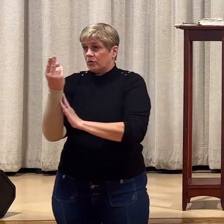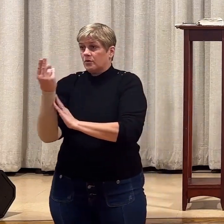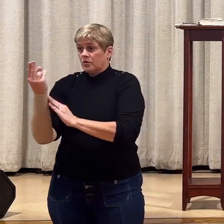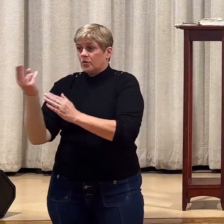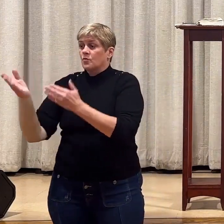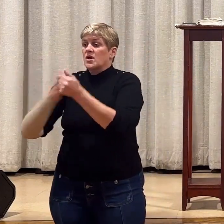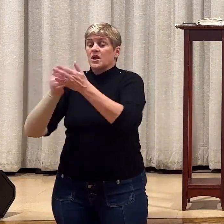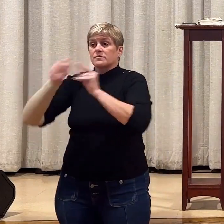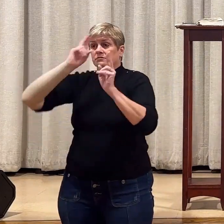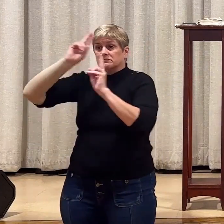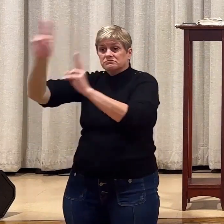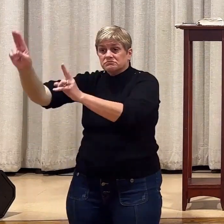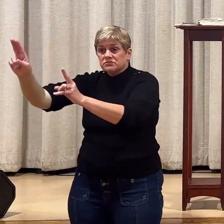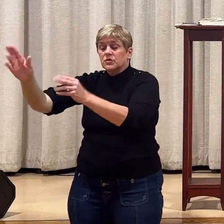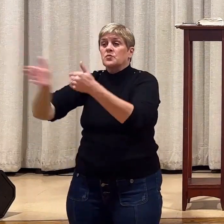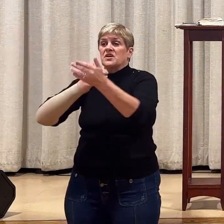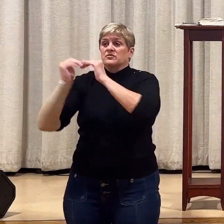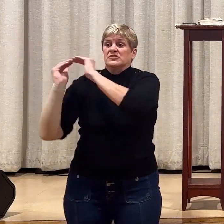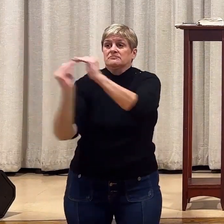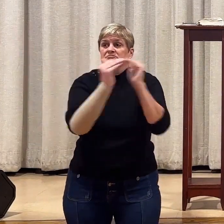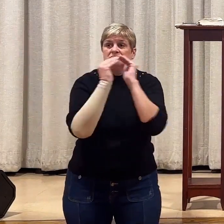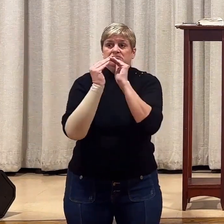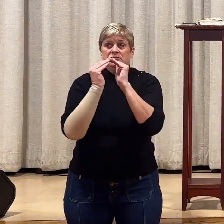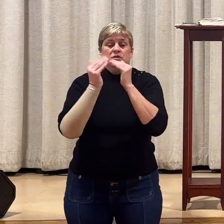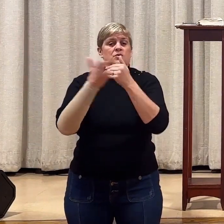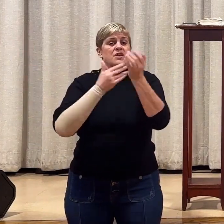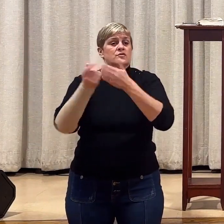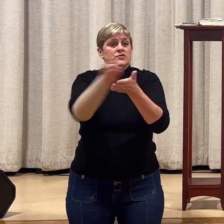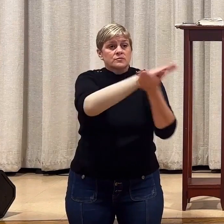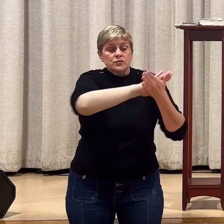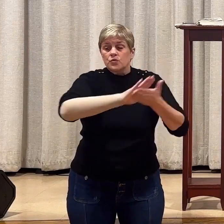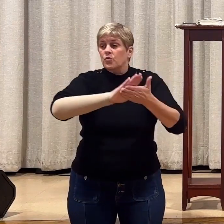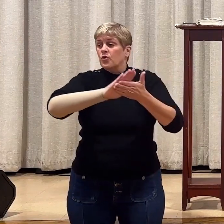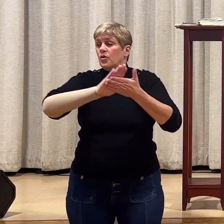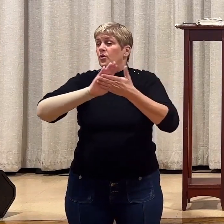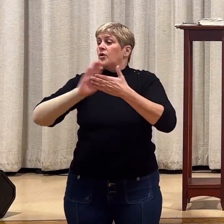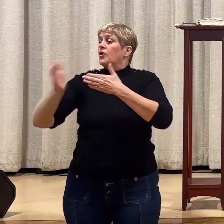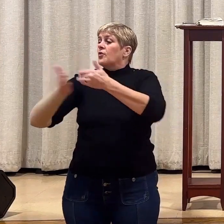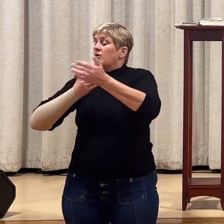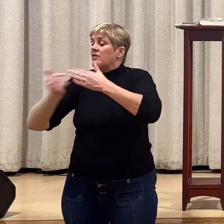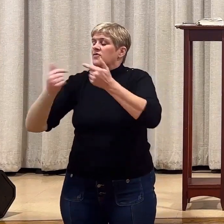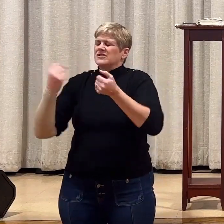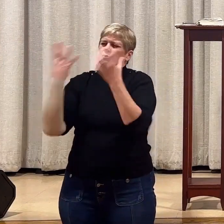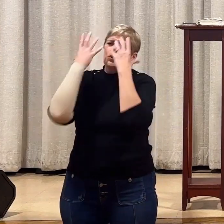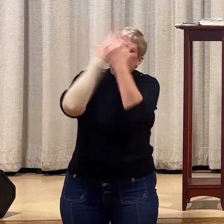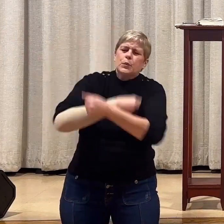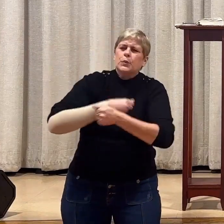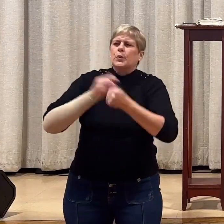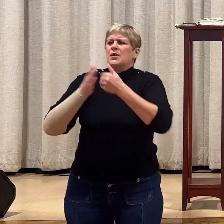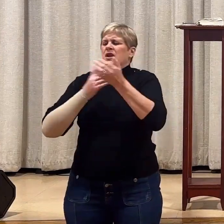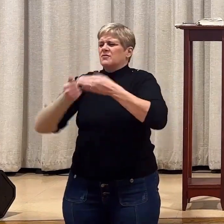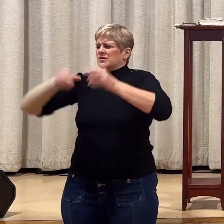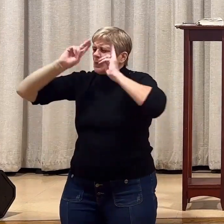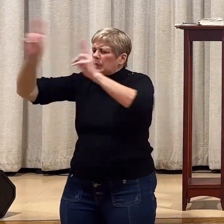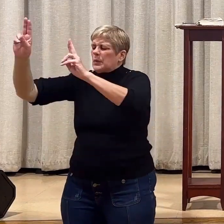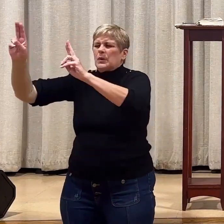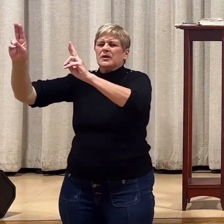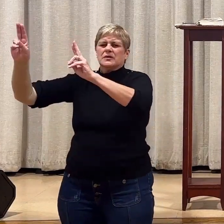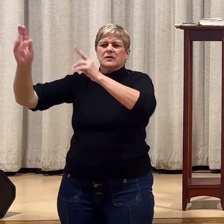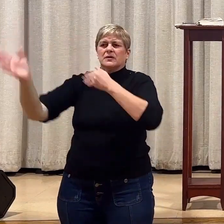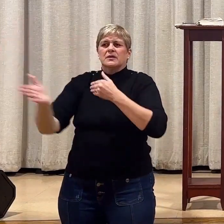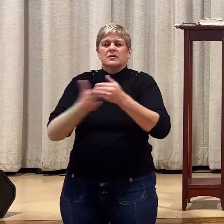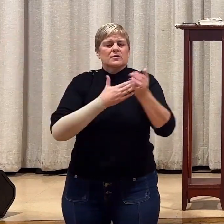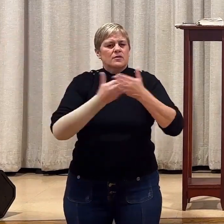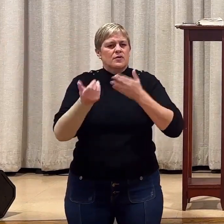whatever is honorable, whatever is just, whatever is pure, whatever is lovely, whatever is commendable,